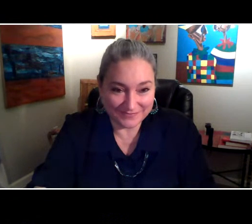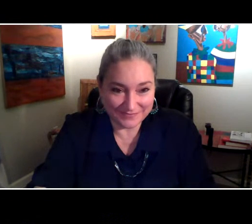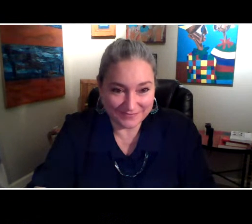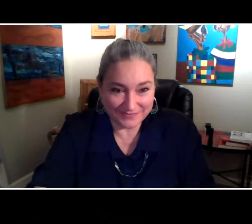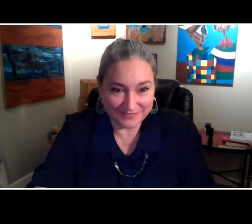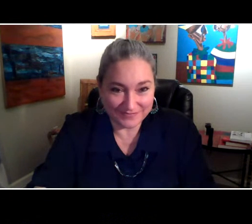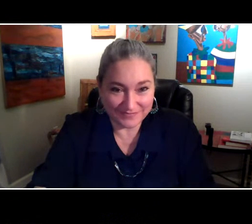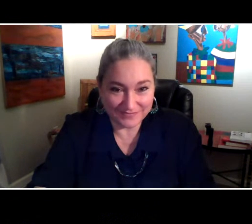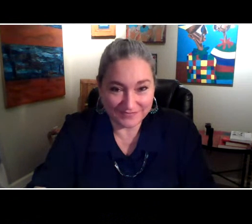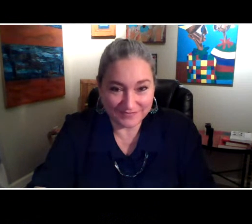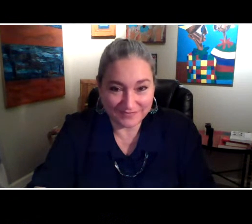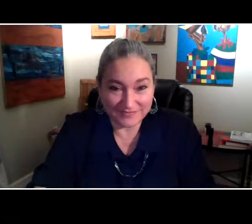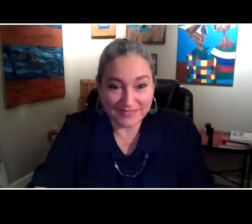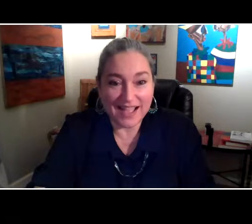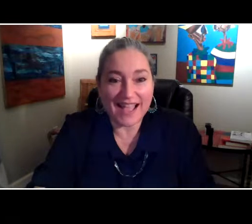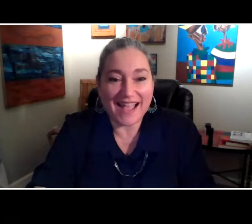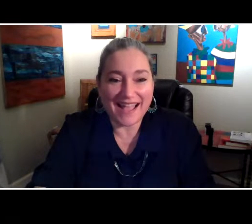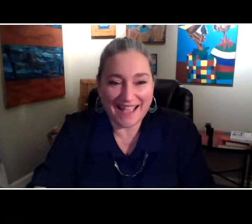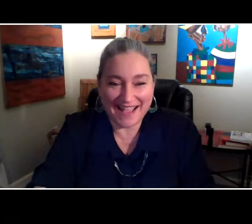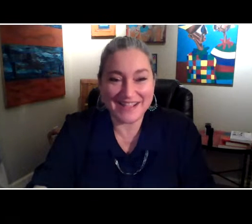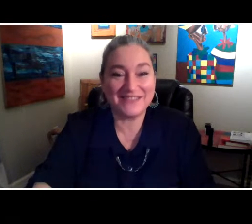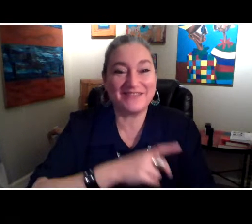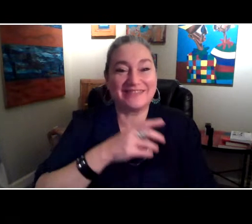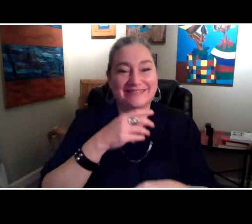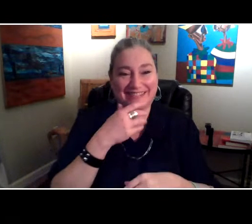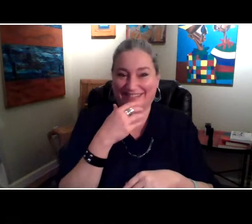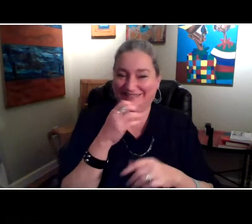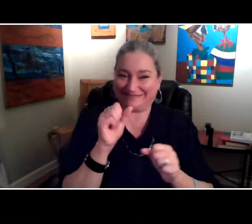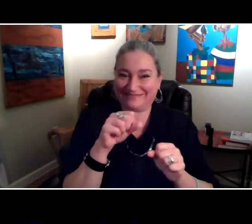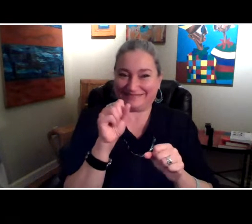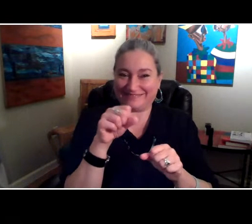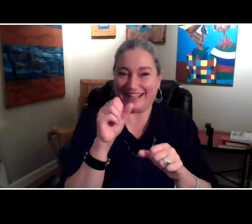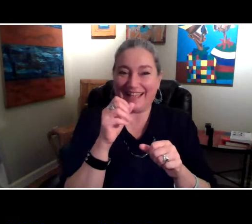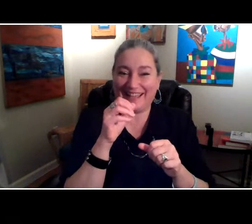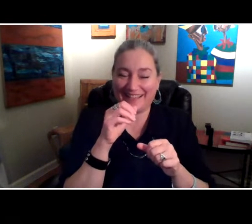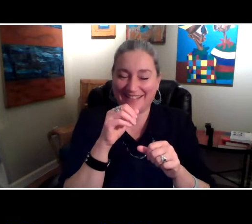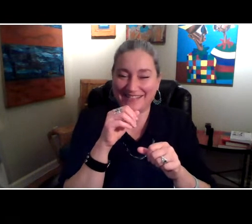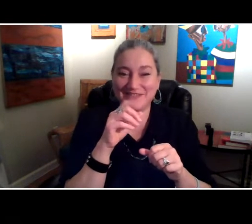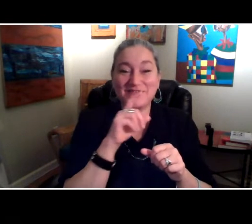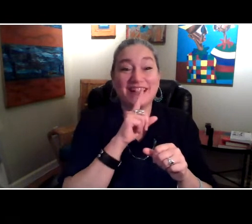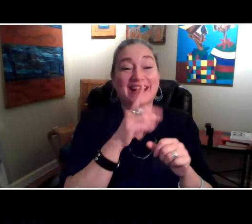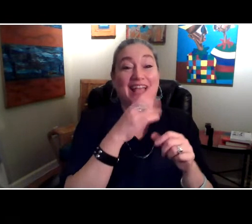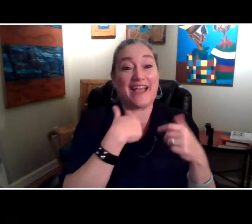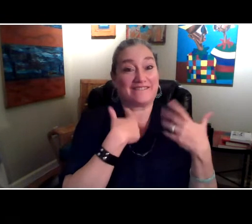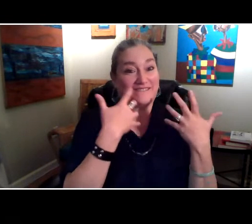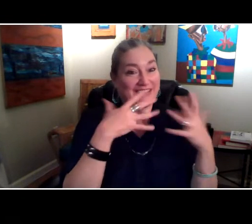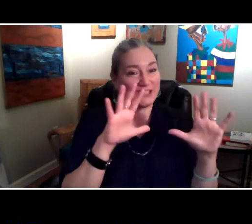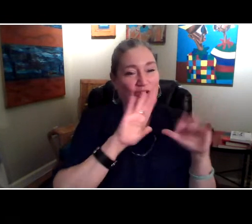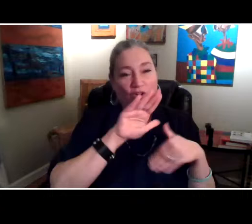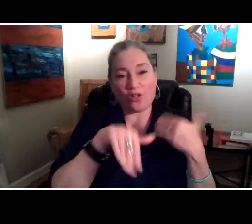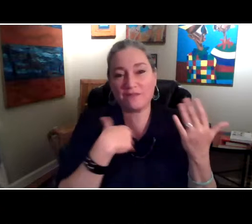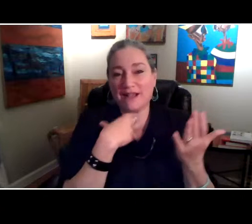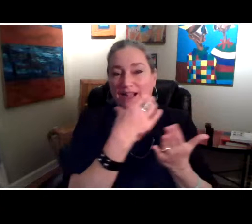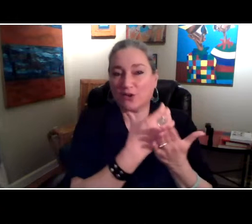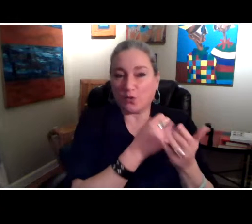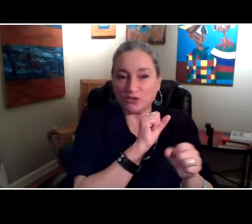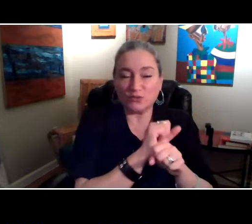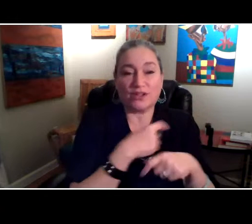So question number 1, I am very interested in reading your dissertation, Julie. Where may I find it?